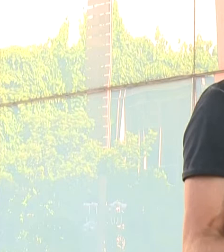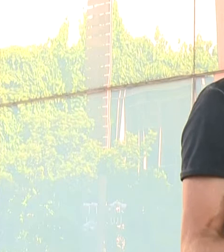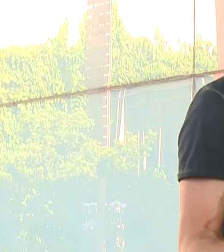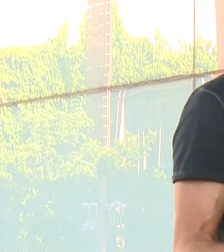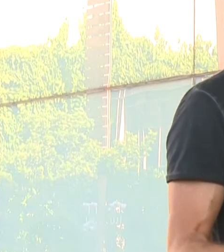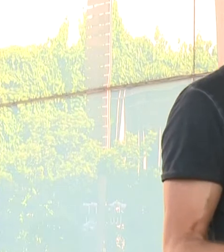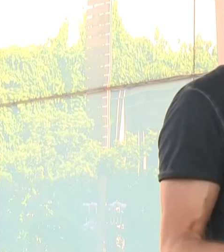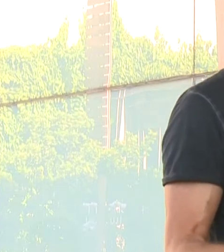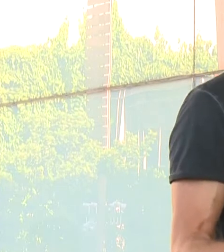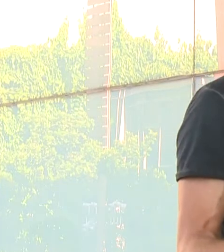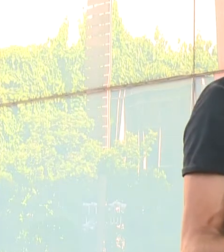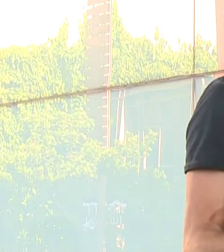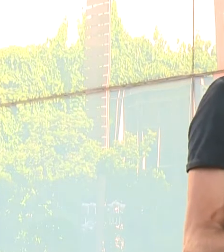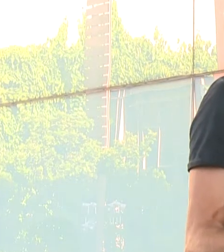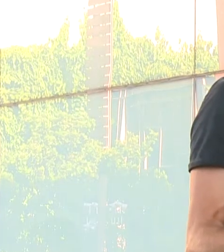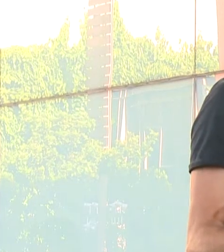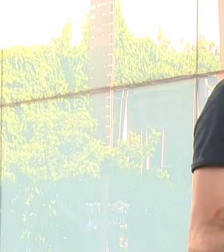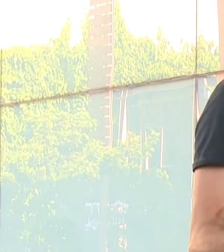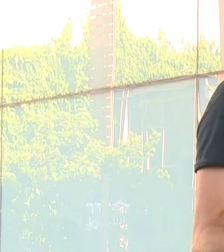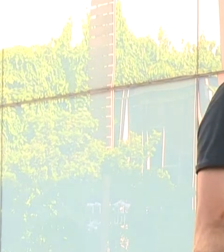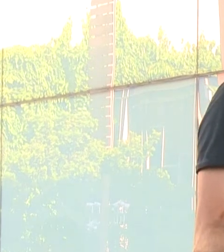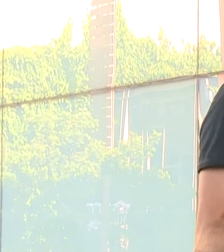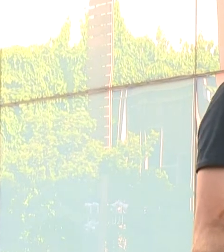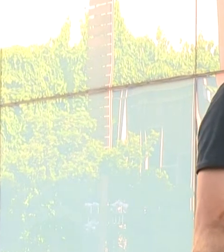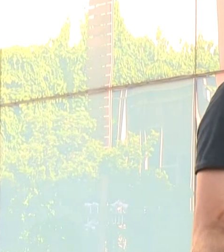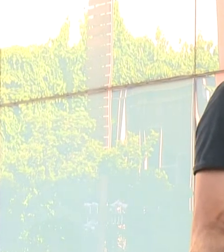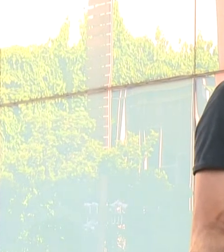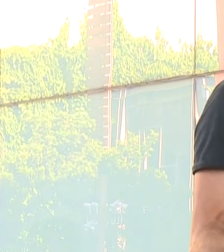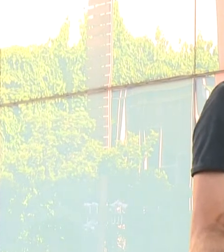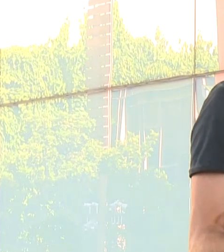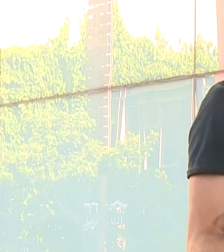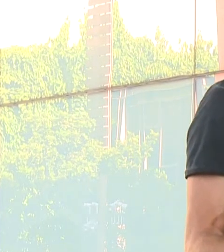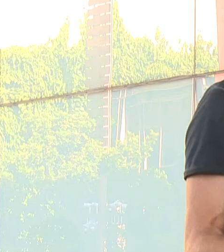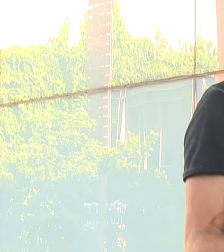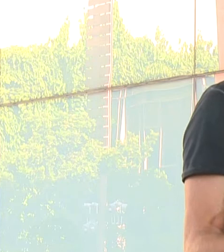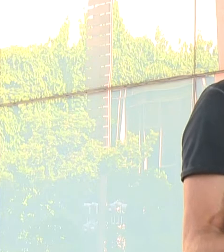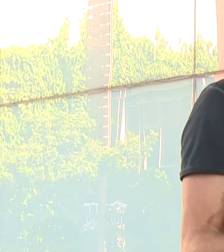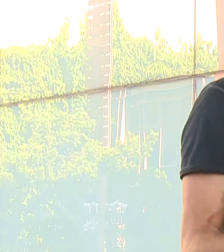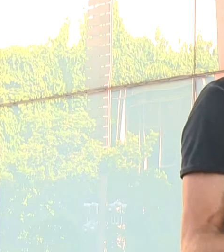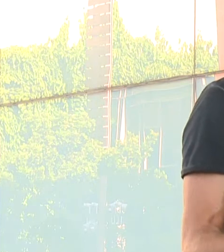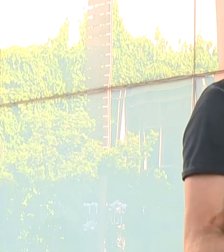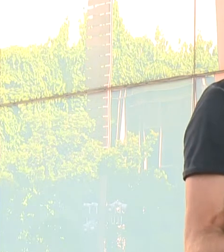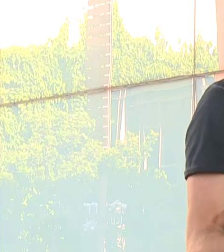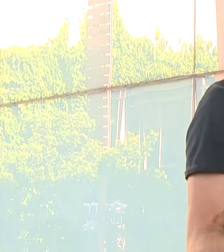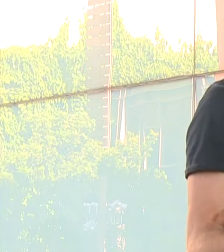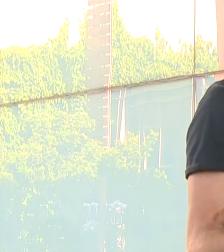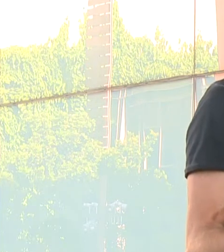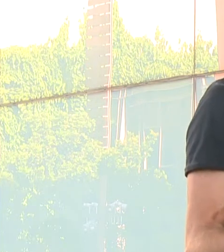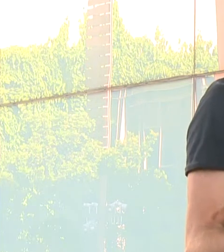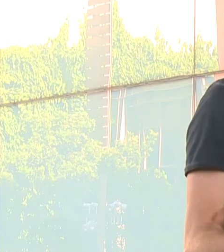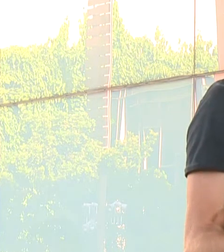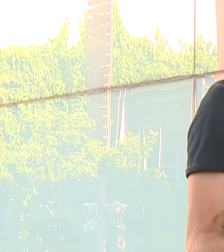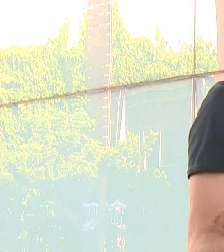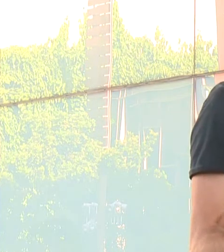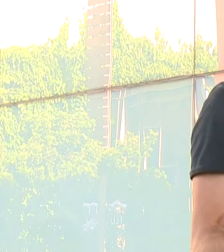screen. It's a hard position to define simply, as it involves juggling quite a few different roles from the very early